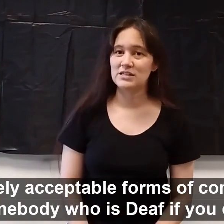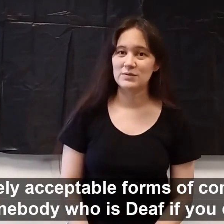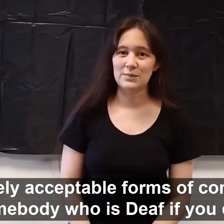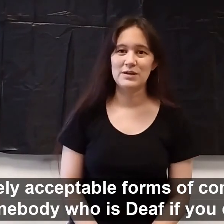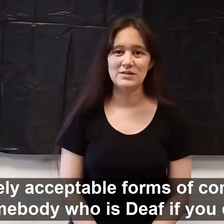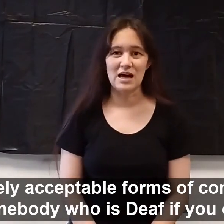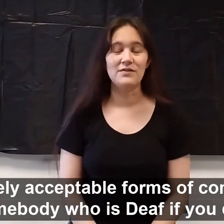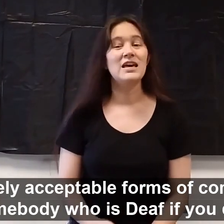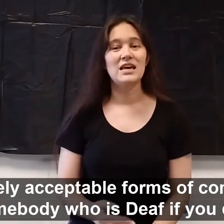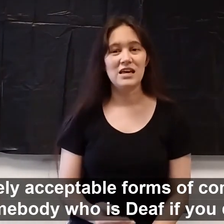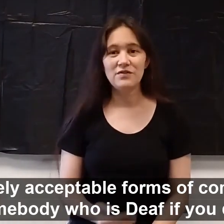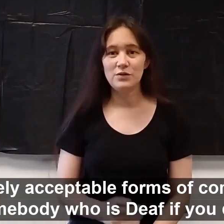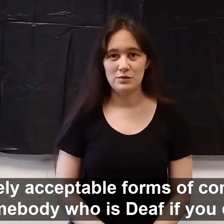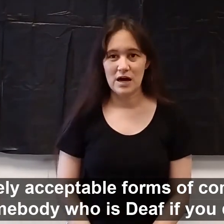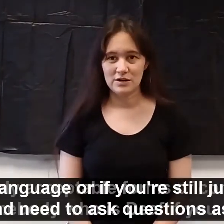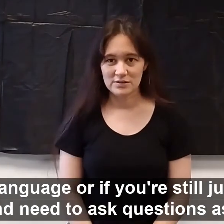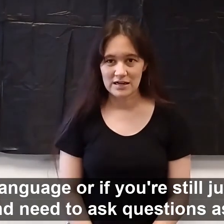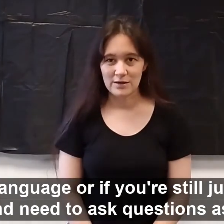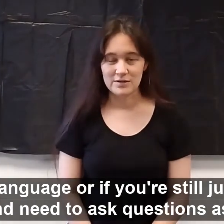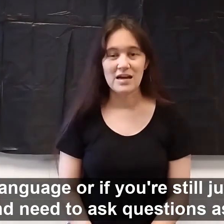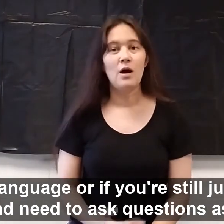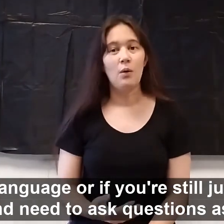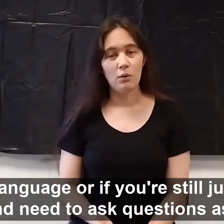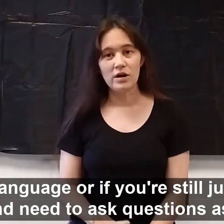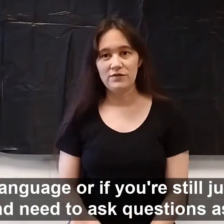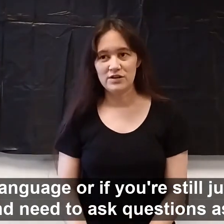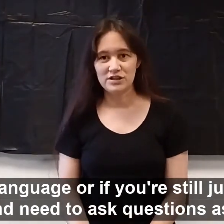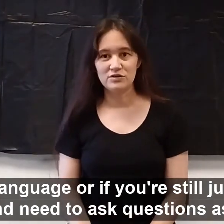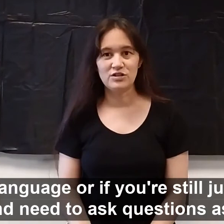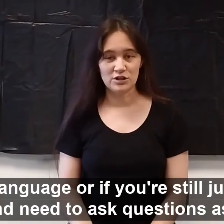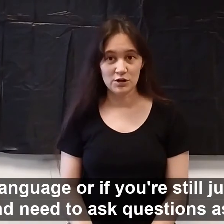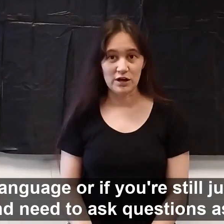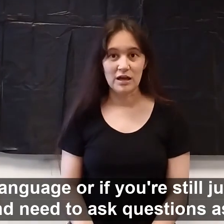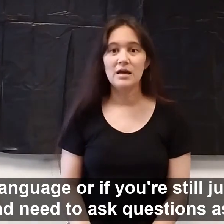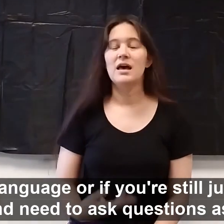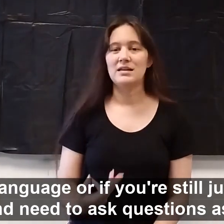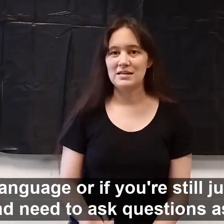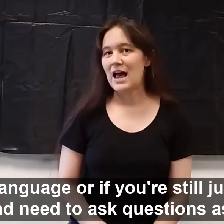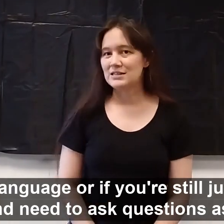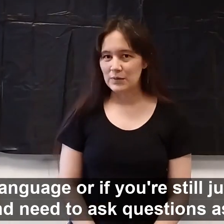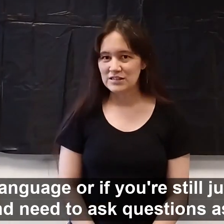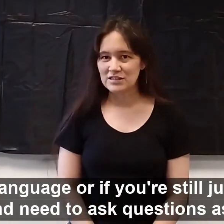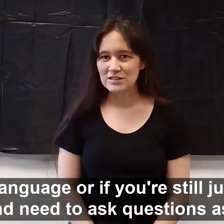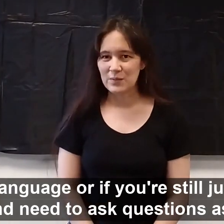somebody who's deaf if you do not know sign language, or if you're still just learning and need to ask questions as well.